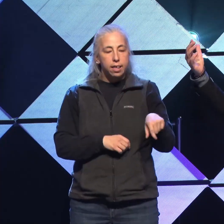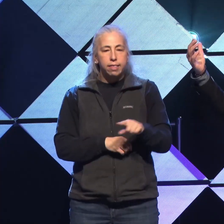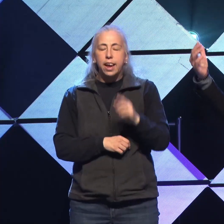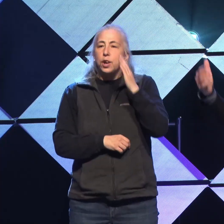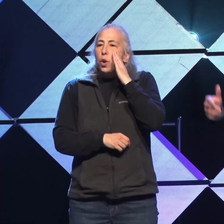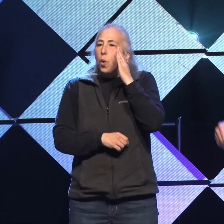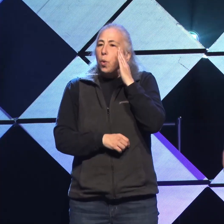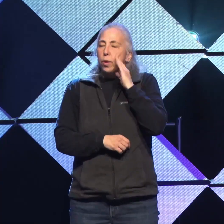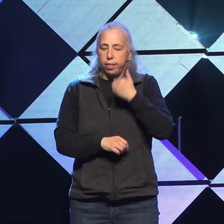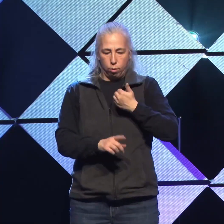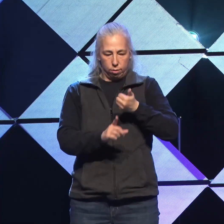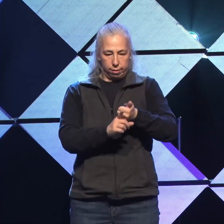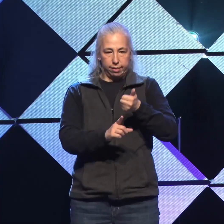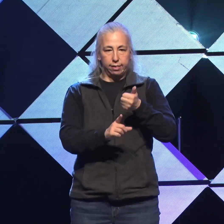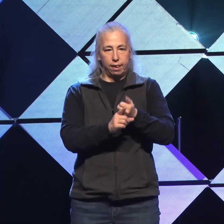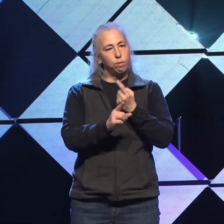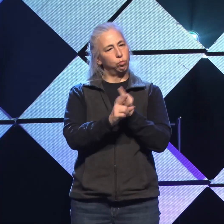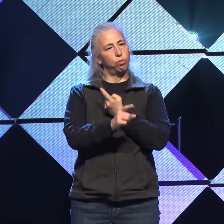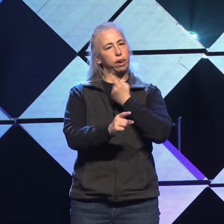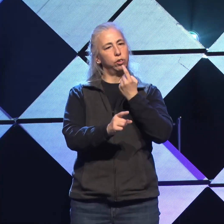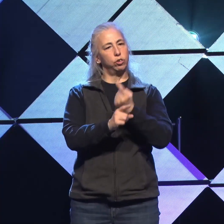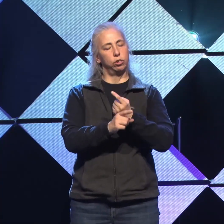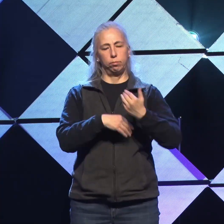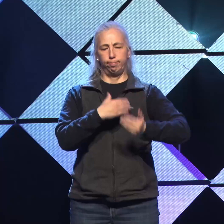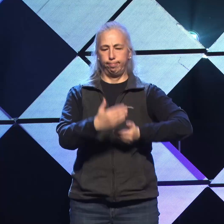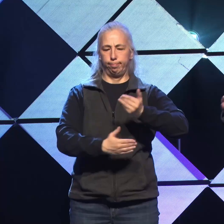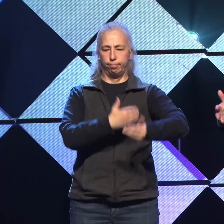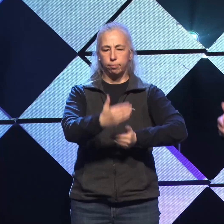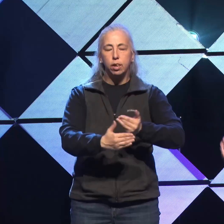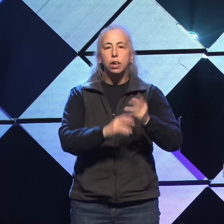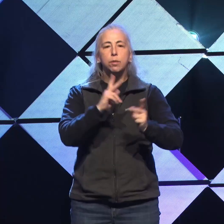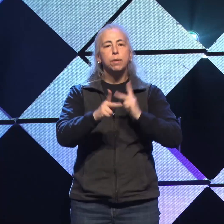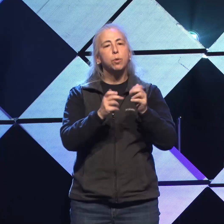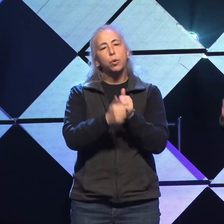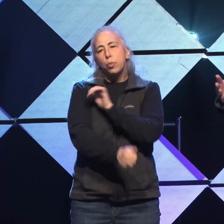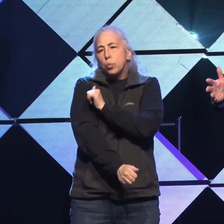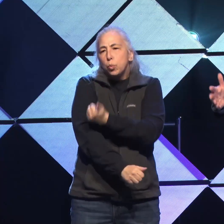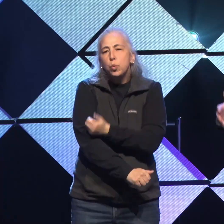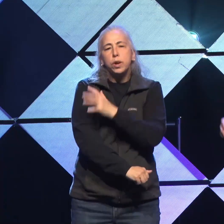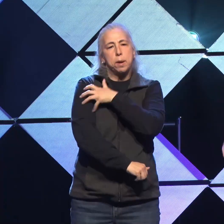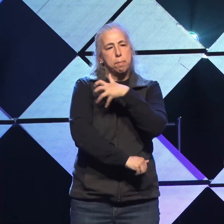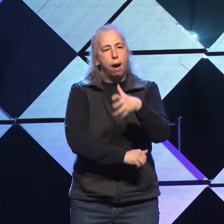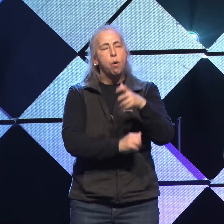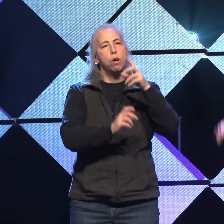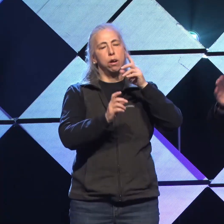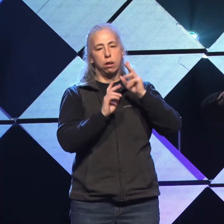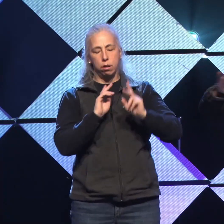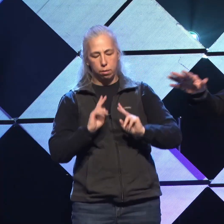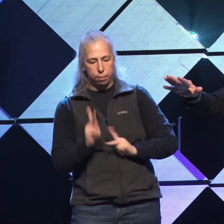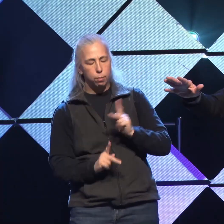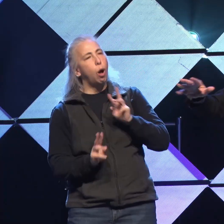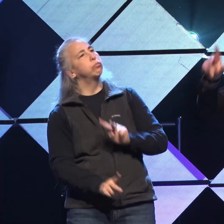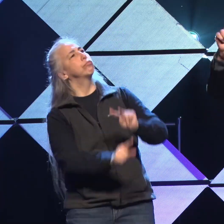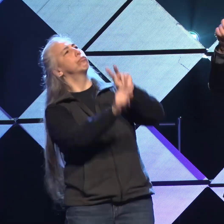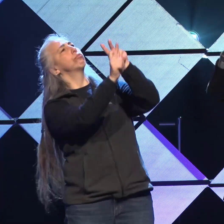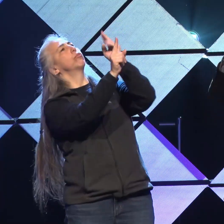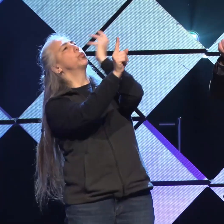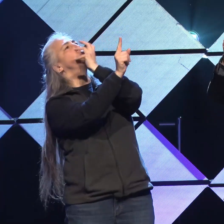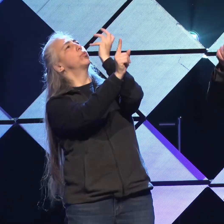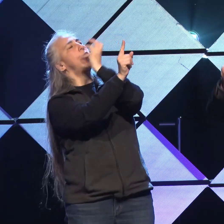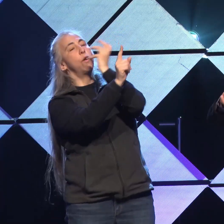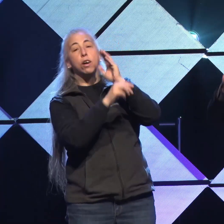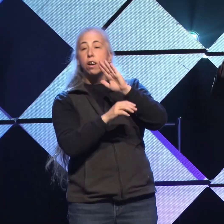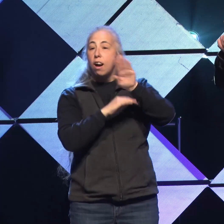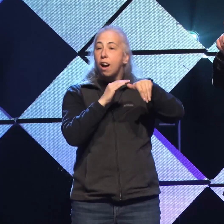They're self-righteous. These were people of power and authority, respect. They were looked up to by everybody